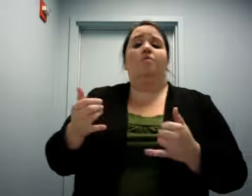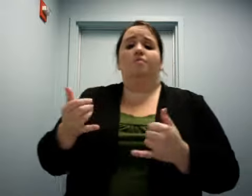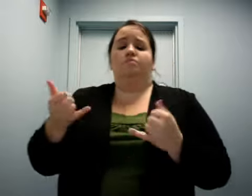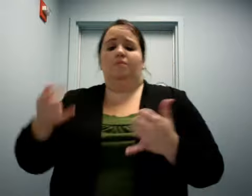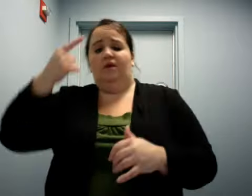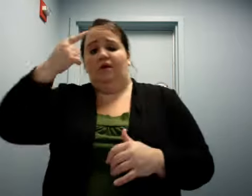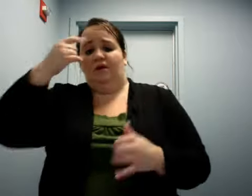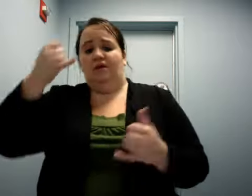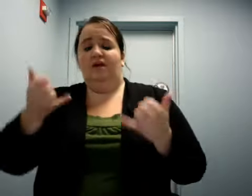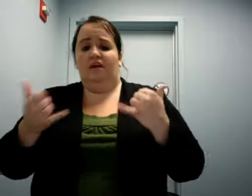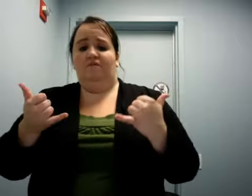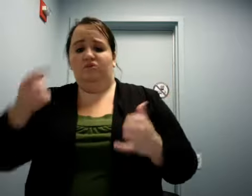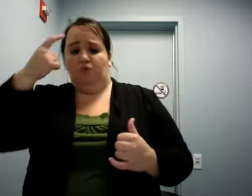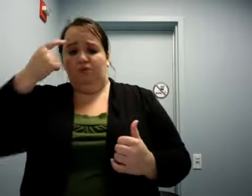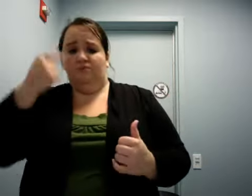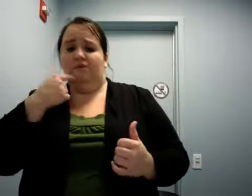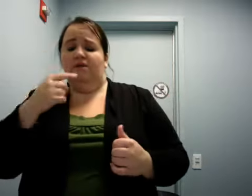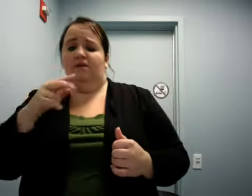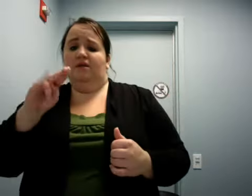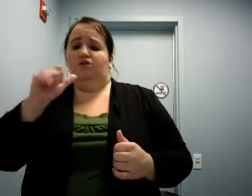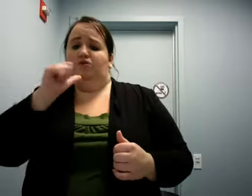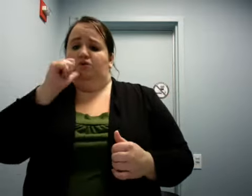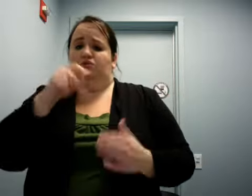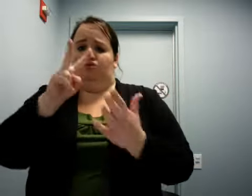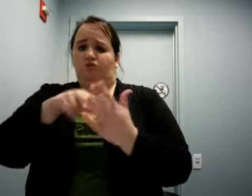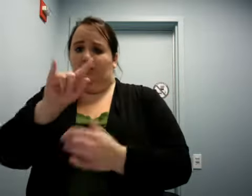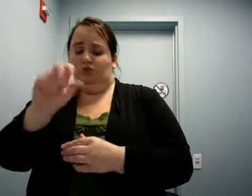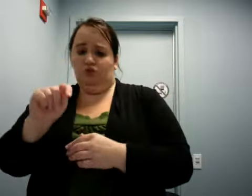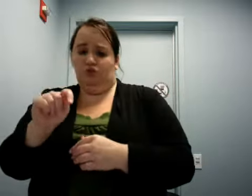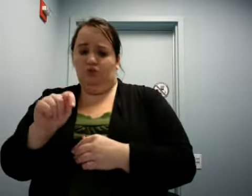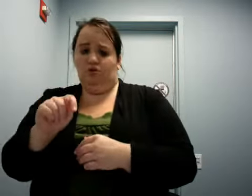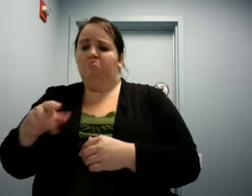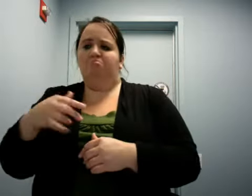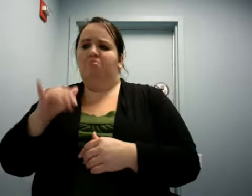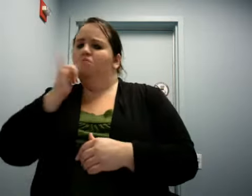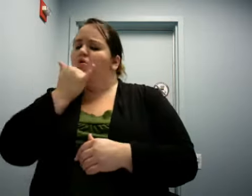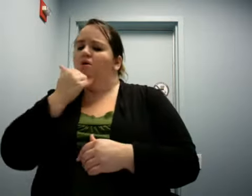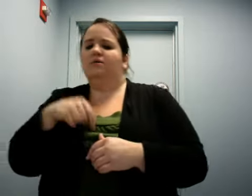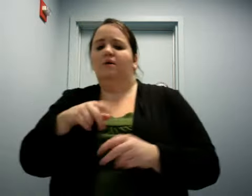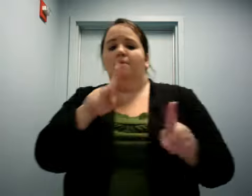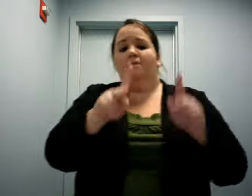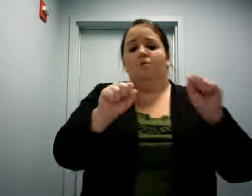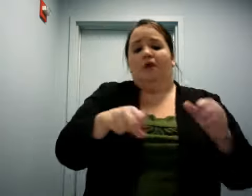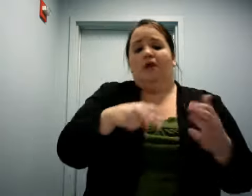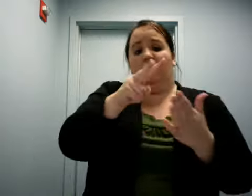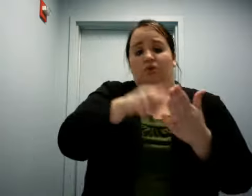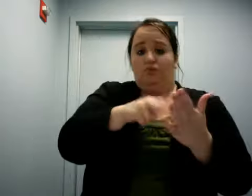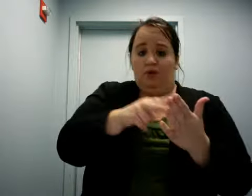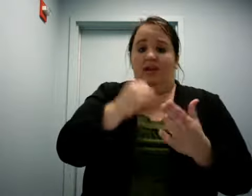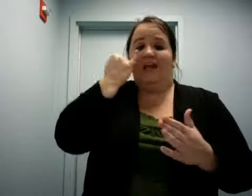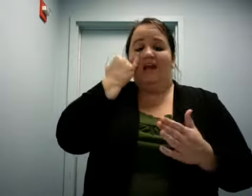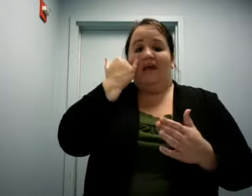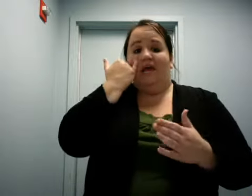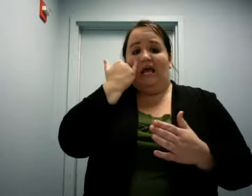disagreed. He felt that people who could read would read if he made literature affordable and available to them.